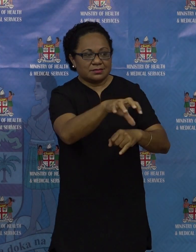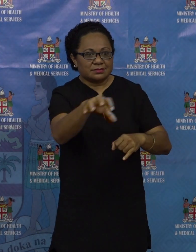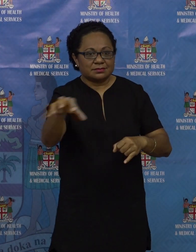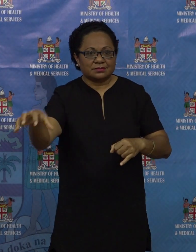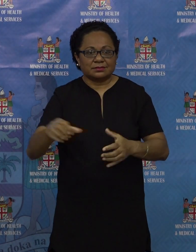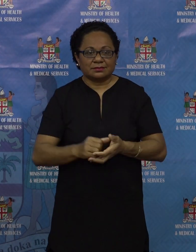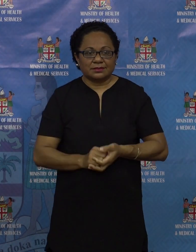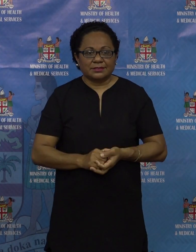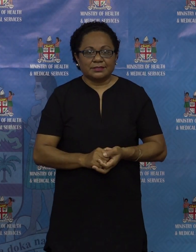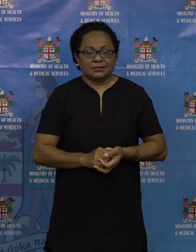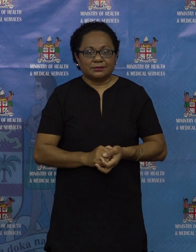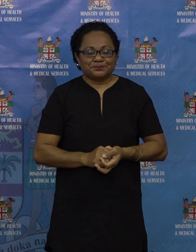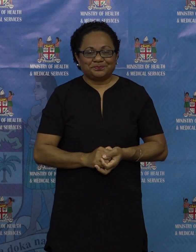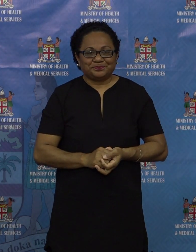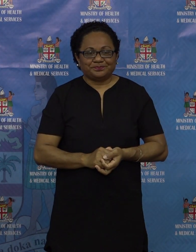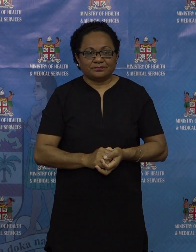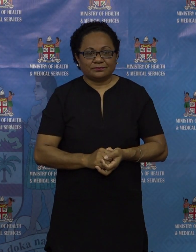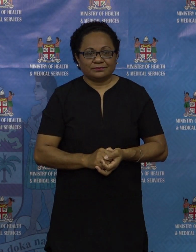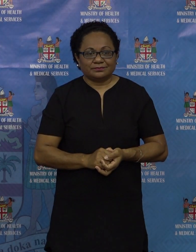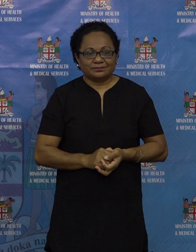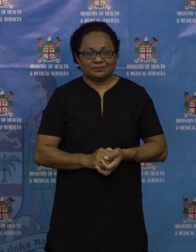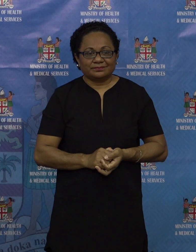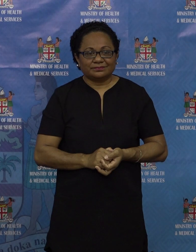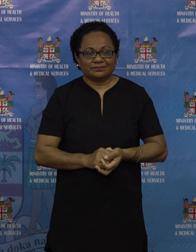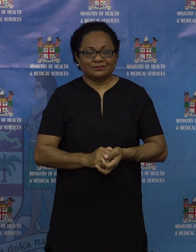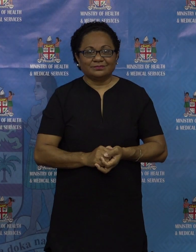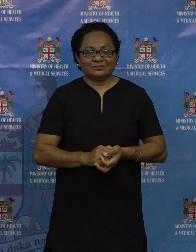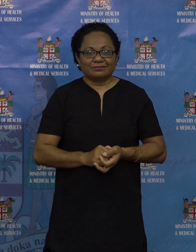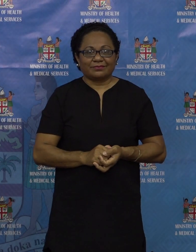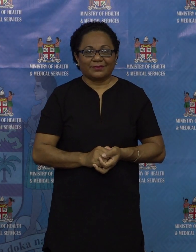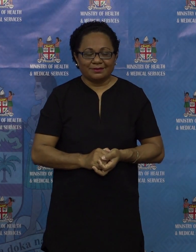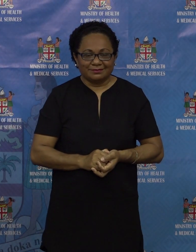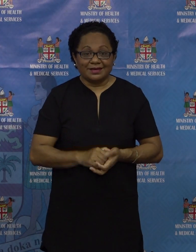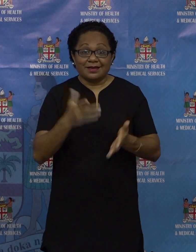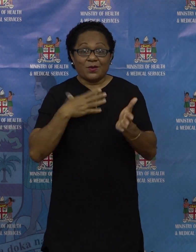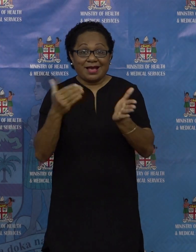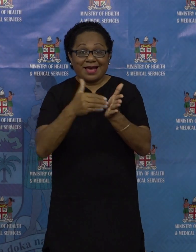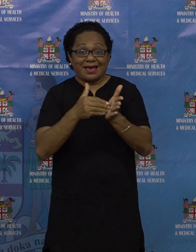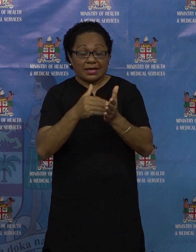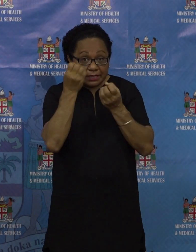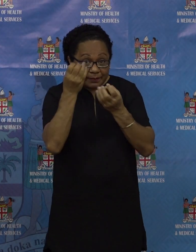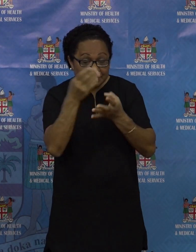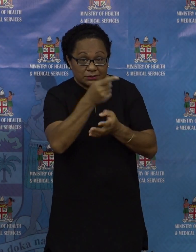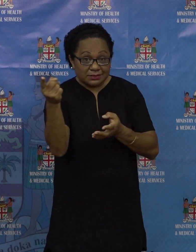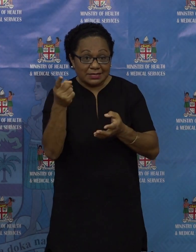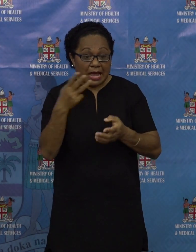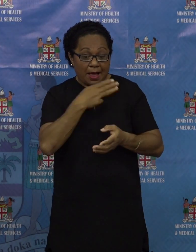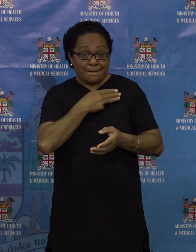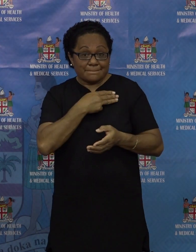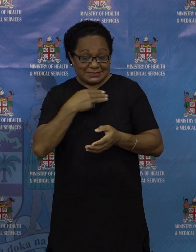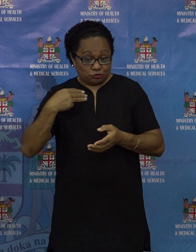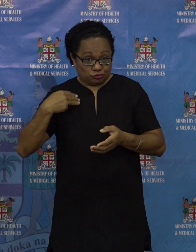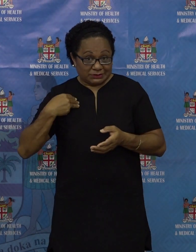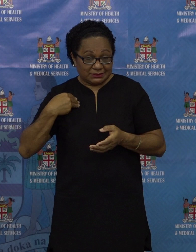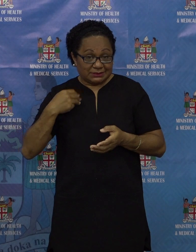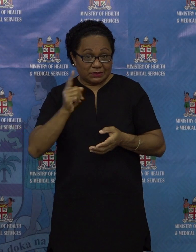Some of the additional updates I just want to share with you today. The ministry's strategy remains to